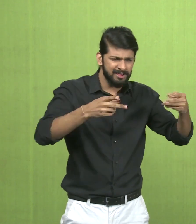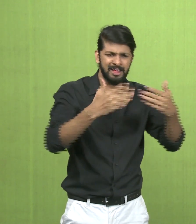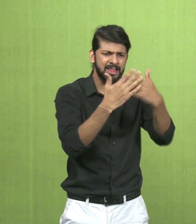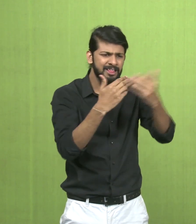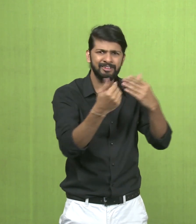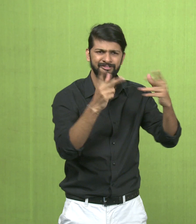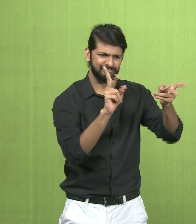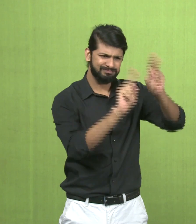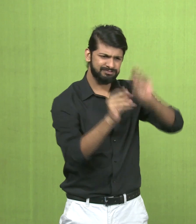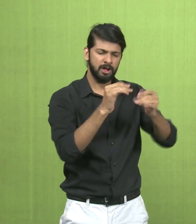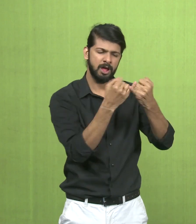in any work of art,